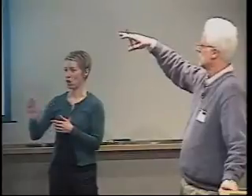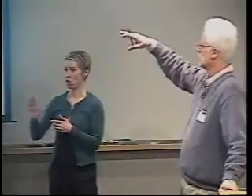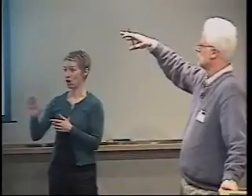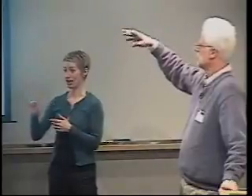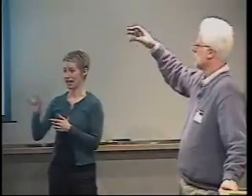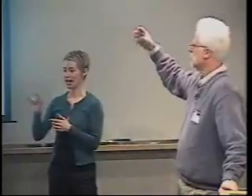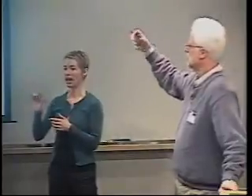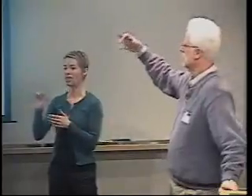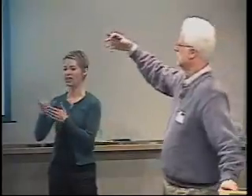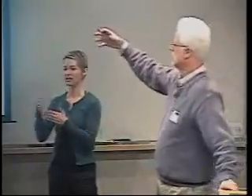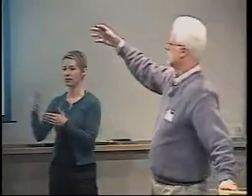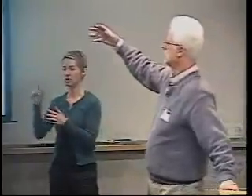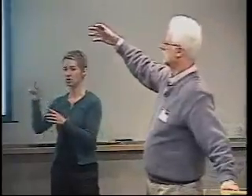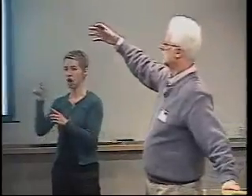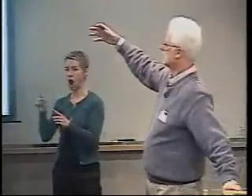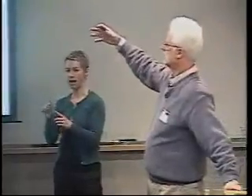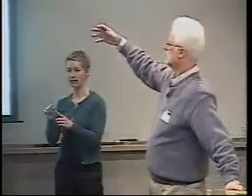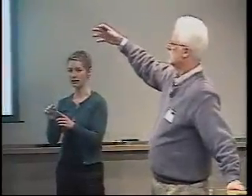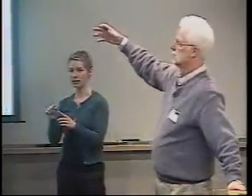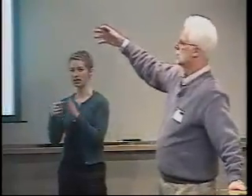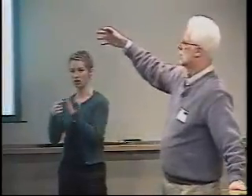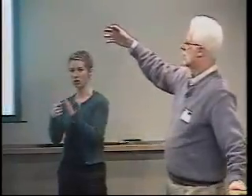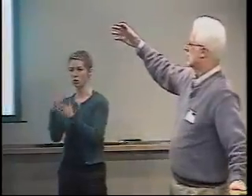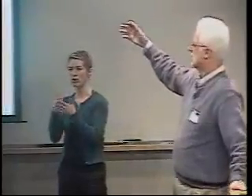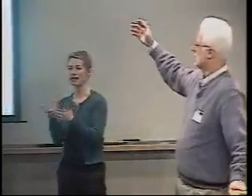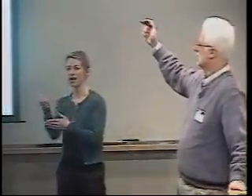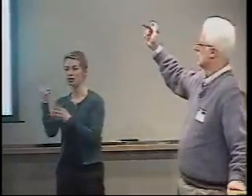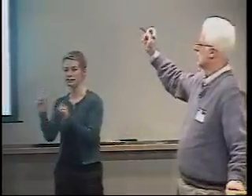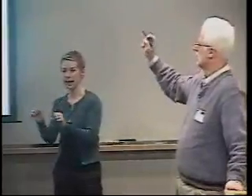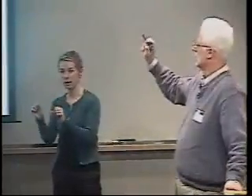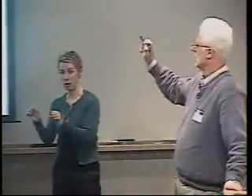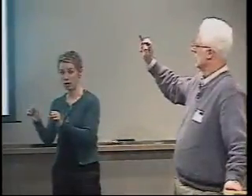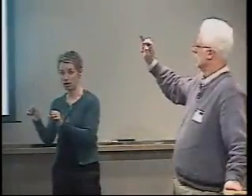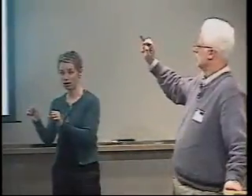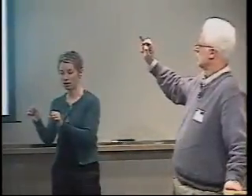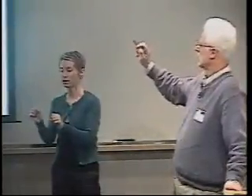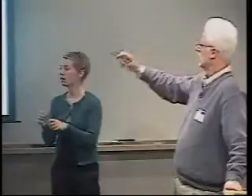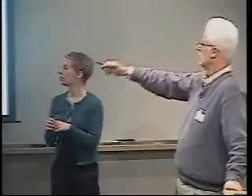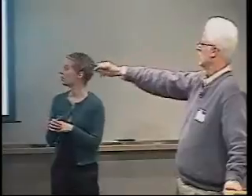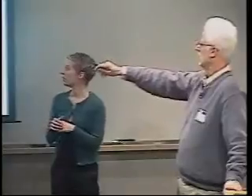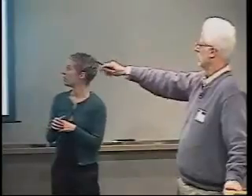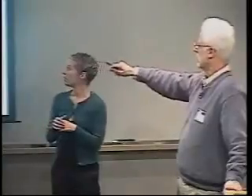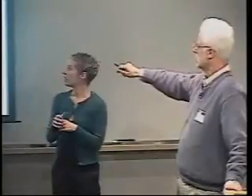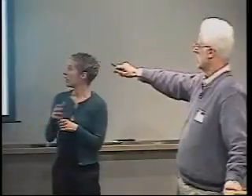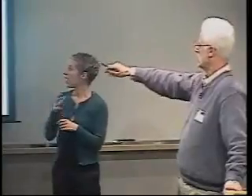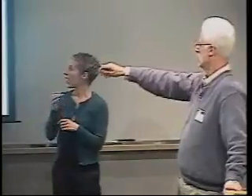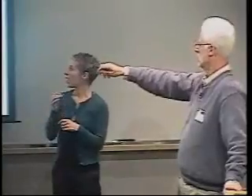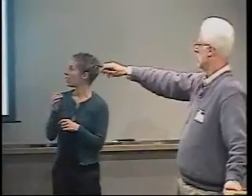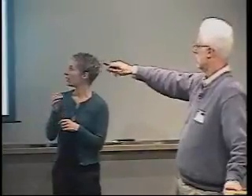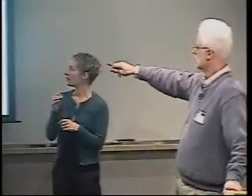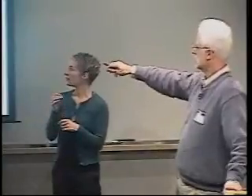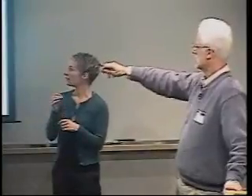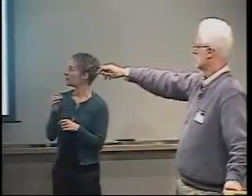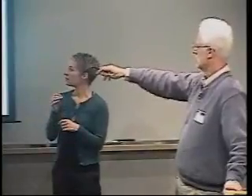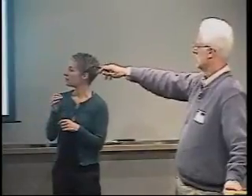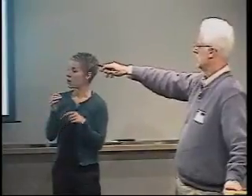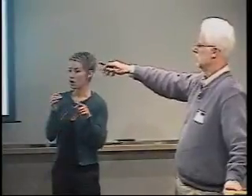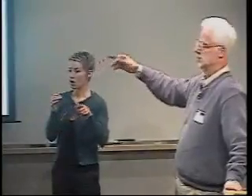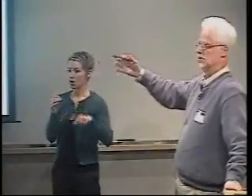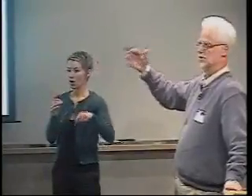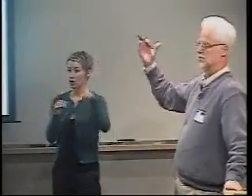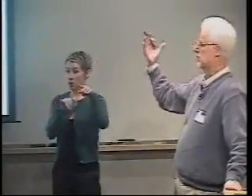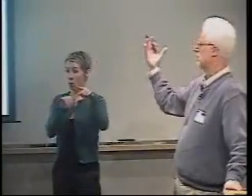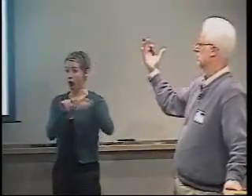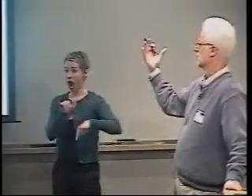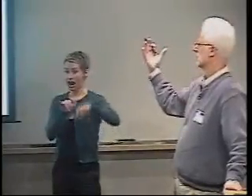dots that tells you the understandability. And on the x-axis, on the y-axis is the peak signal